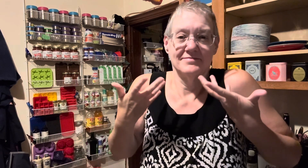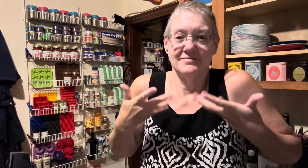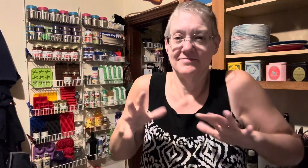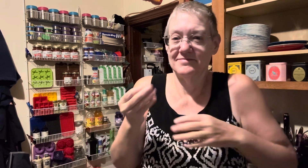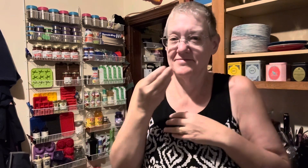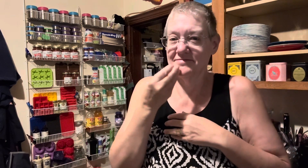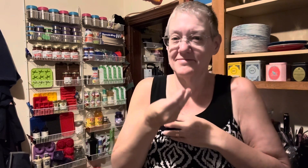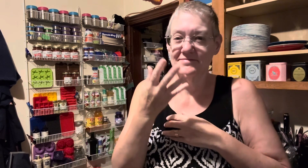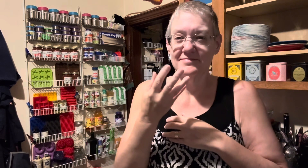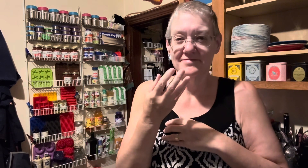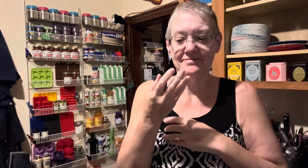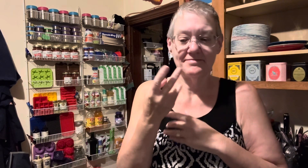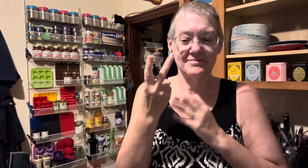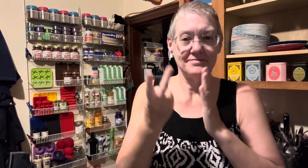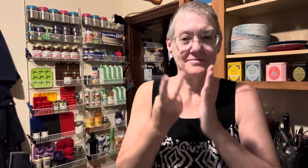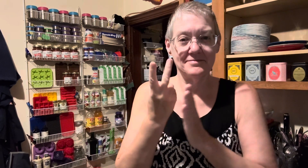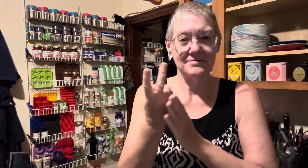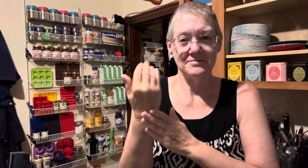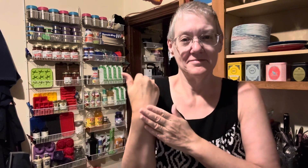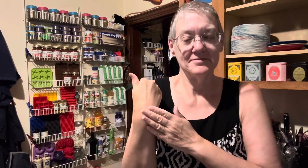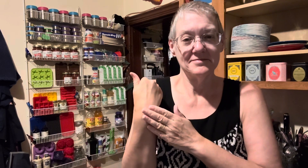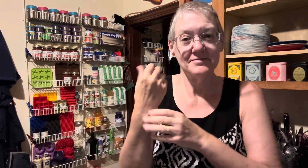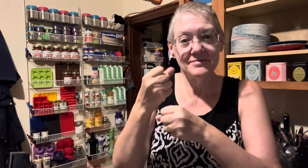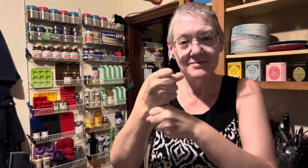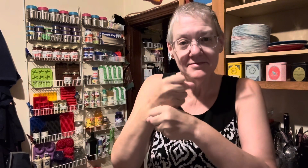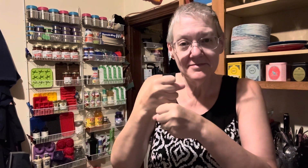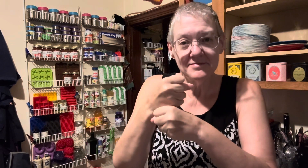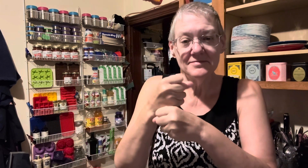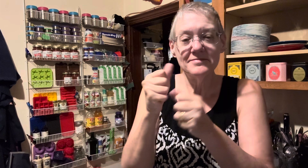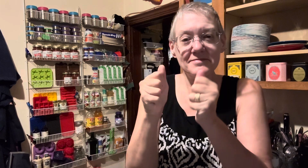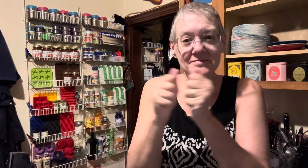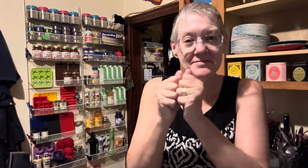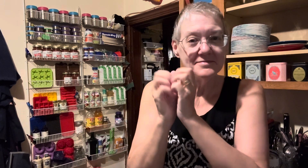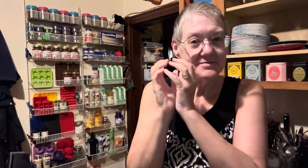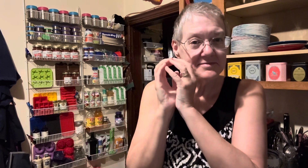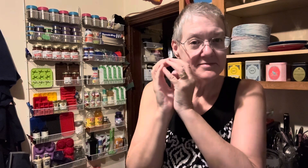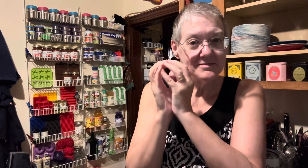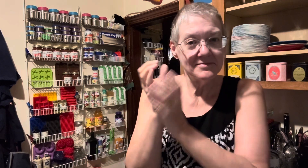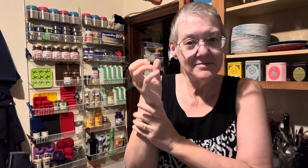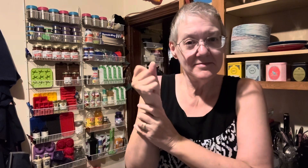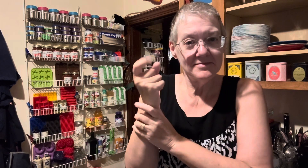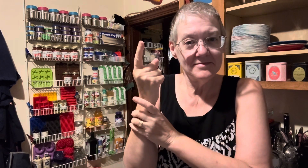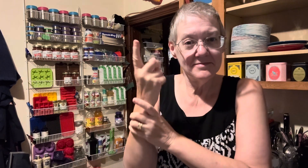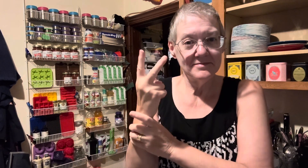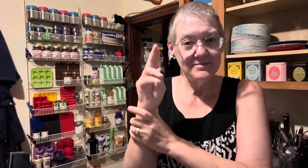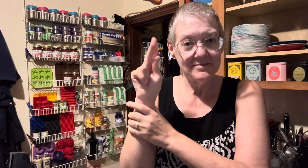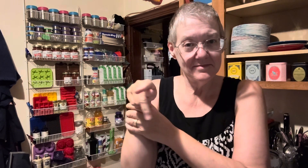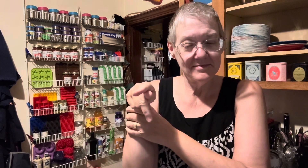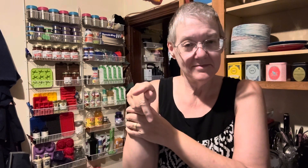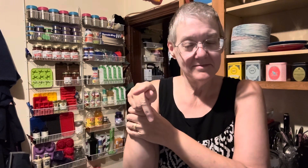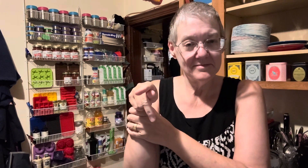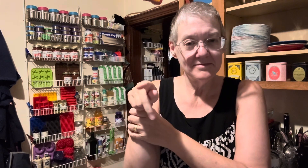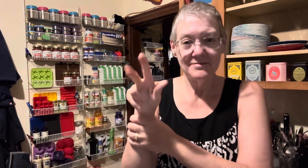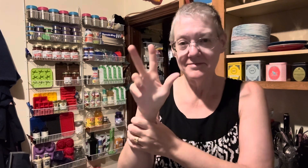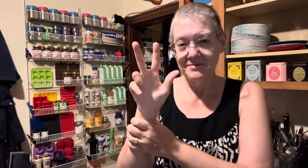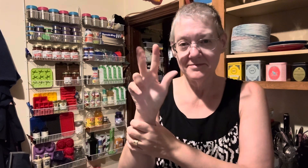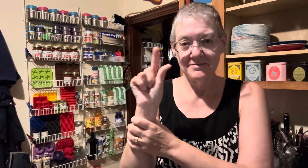ago. I had my coffee with half a cup of full-fat coconut milk, 3 grams of